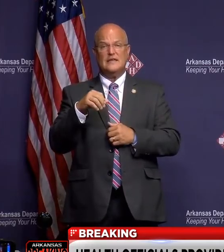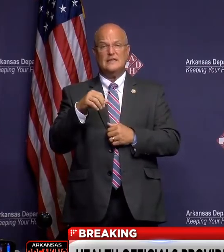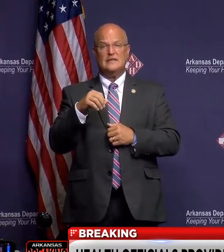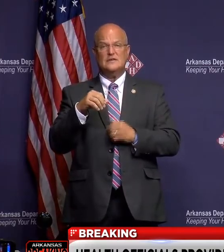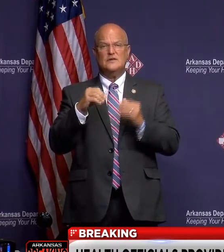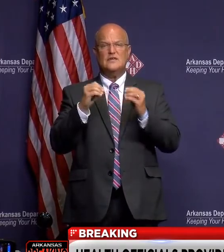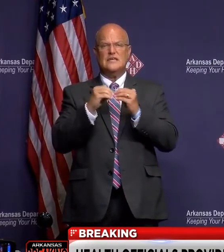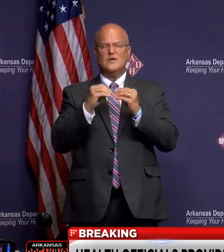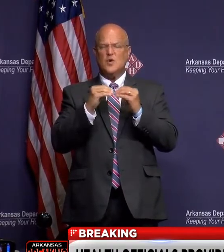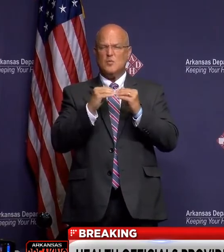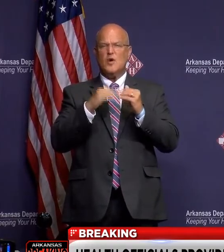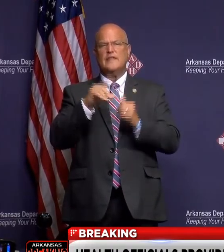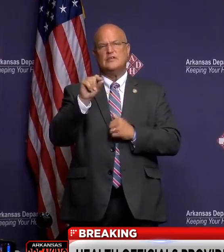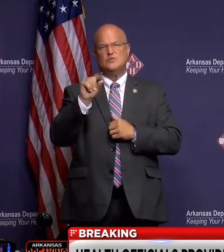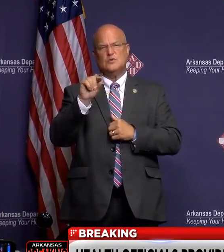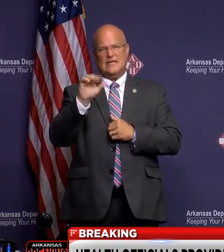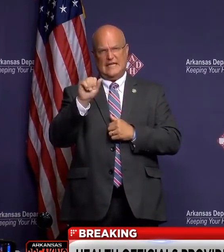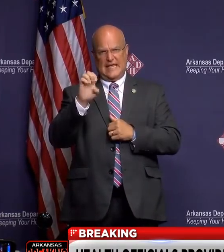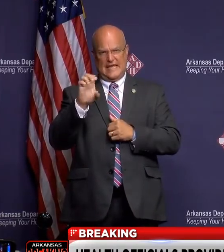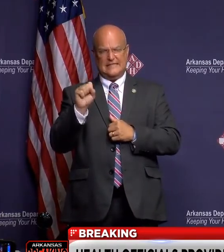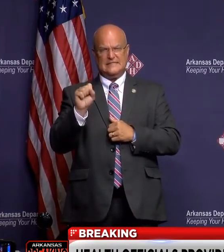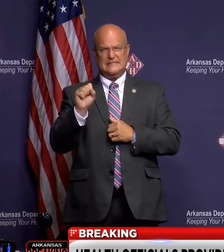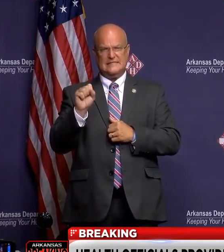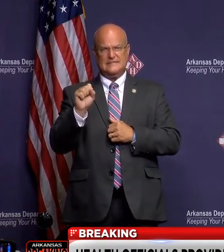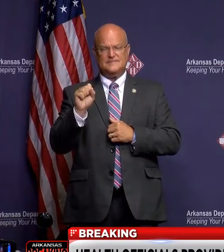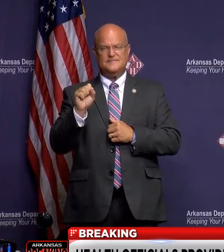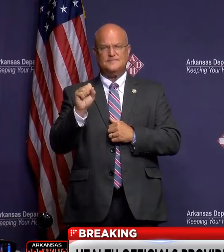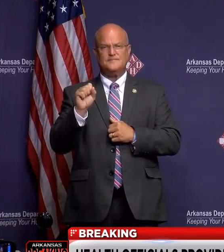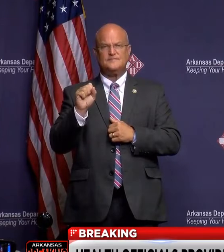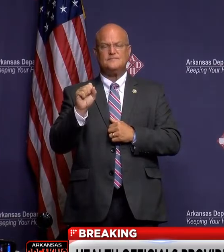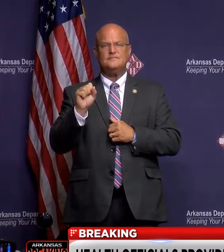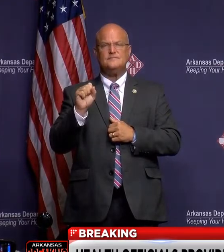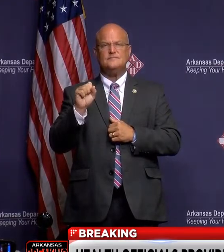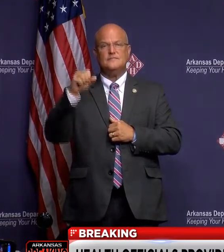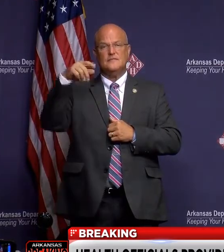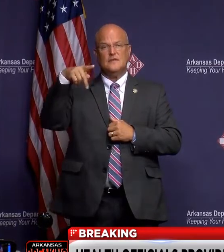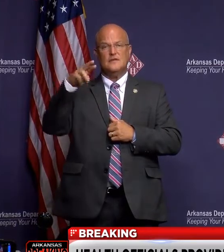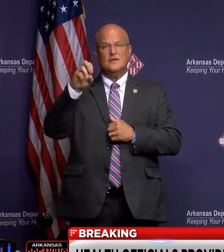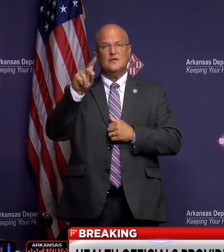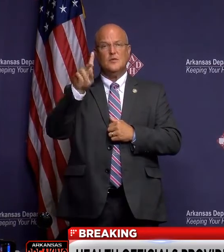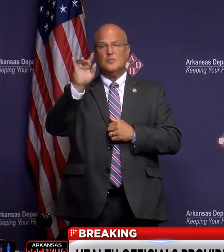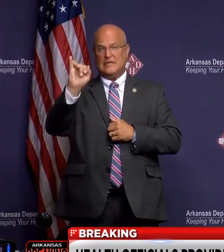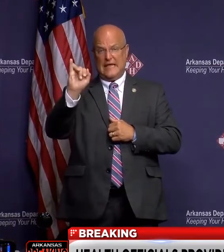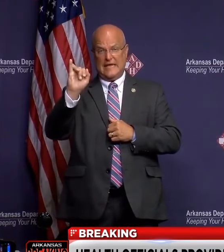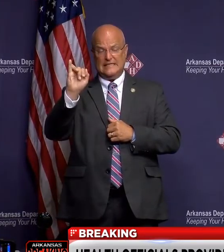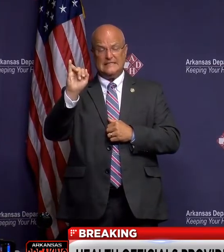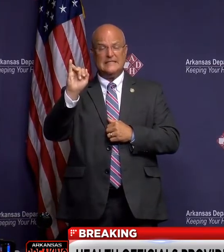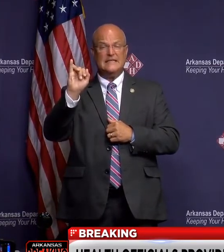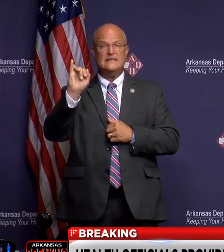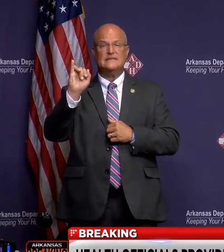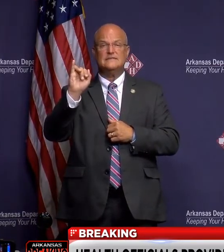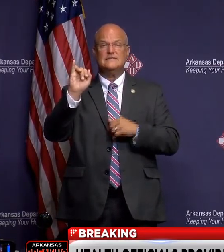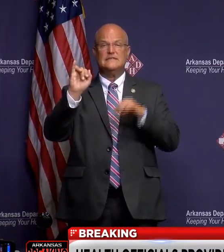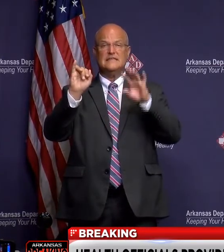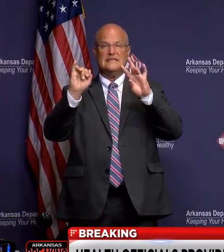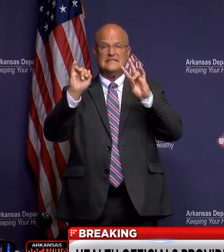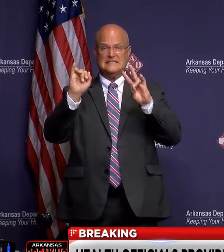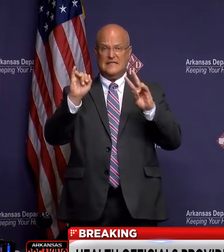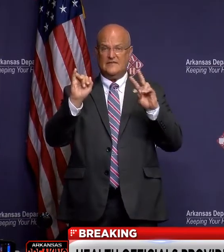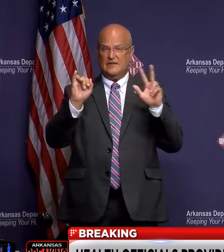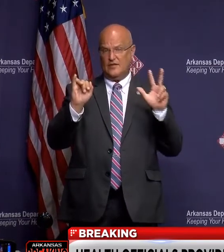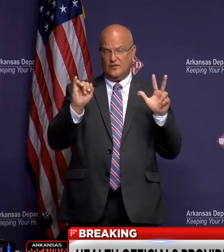equal to or more than 20 cases within the county. Pulaski is at the top of the list at